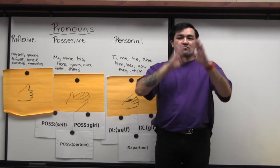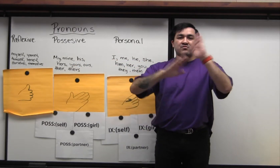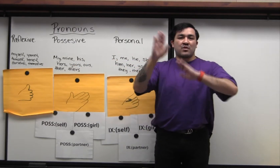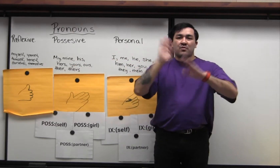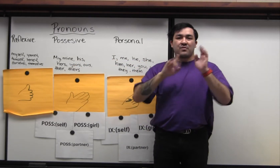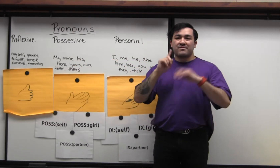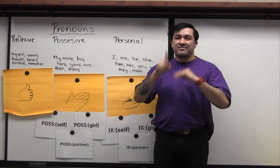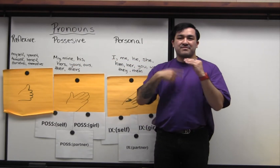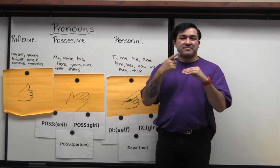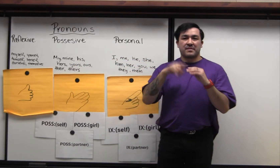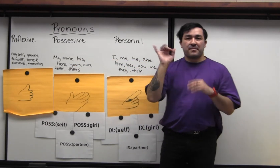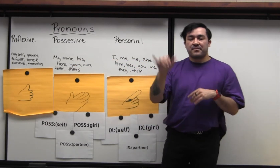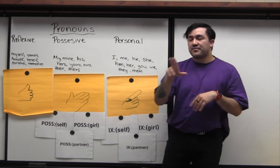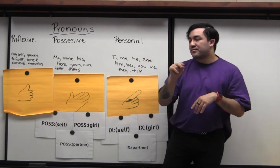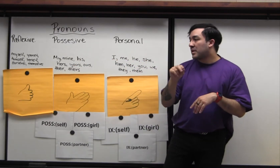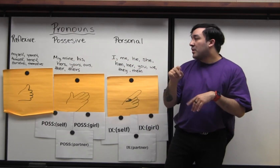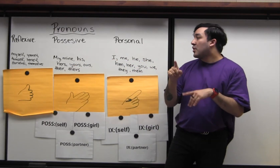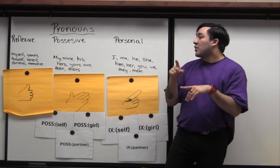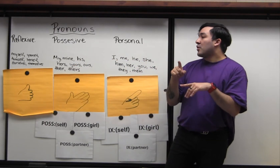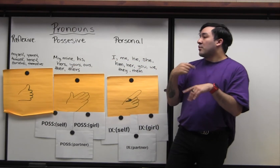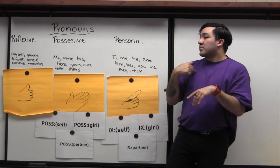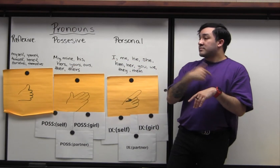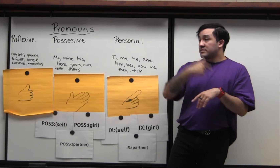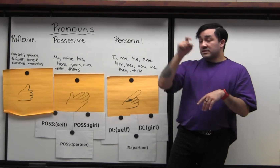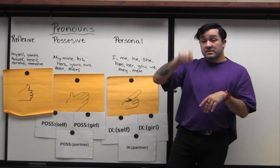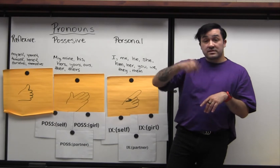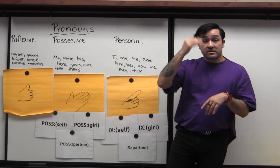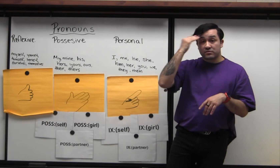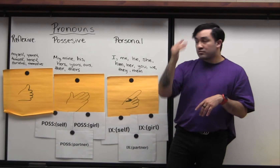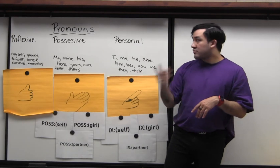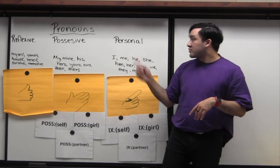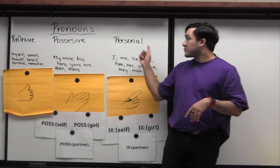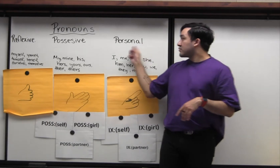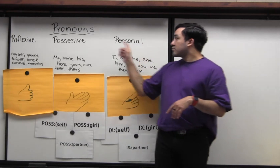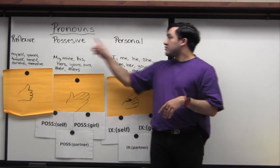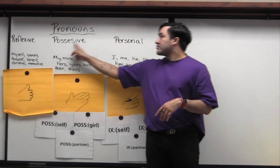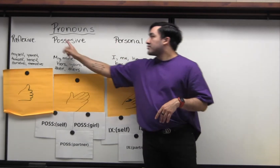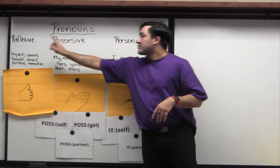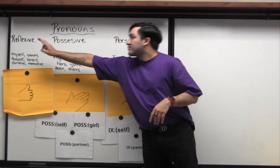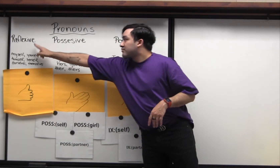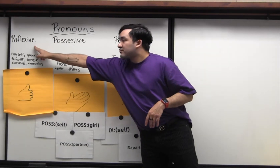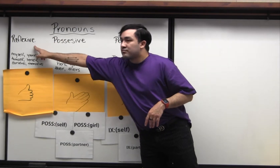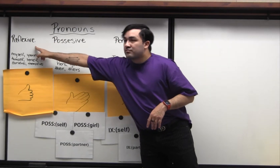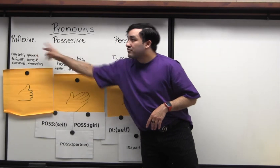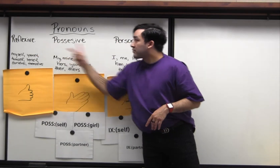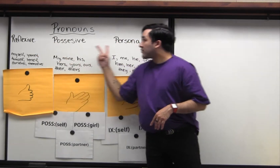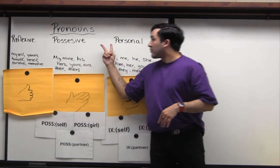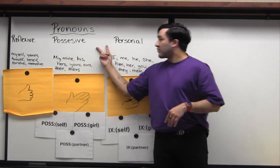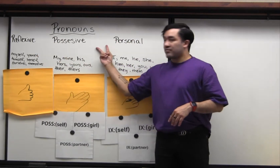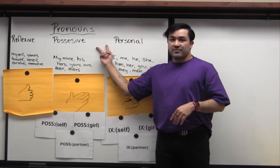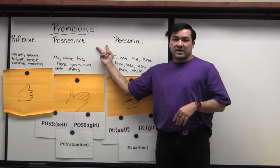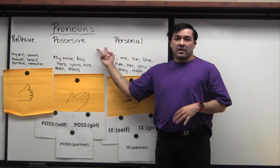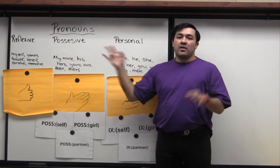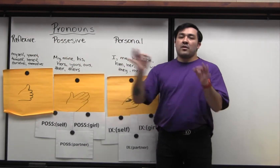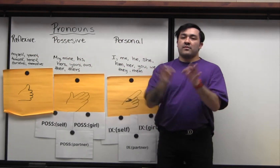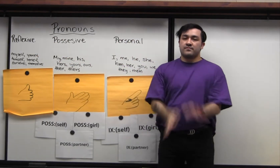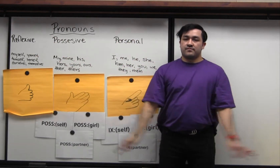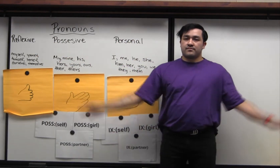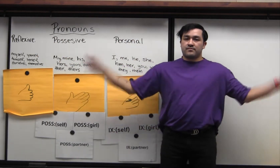purpose of what we're going to really worry about in this class and everything we're doing. What you need to know is personal pronoun, possessive pronouns, and reflexive